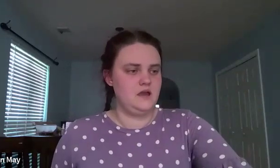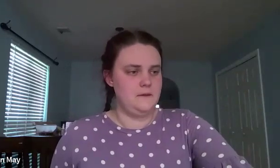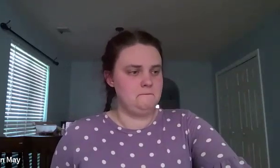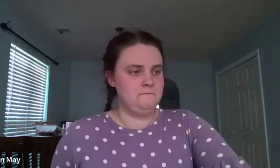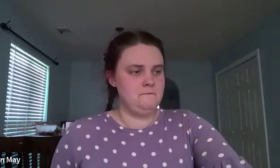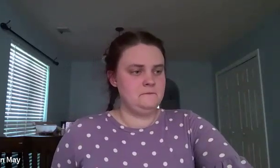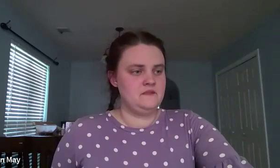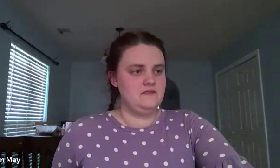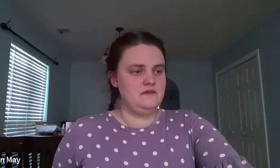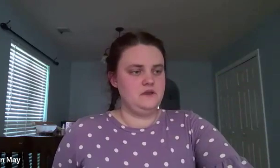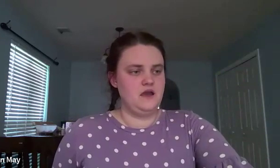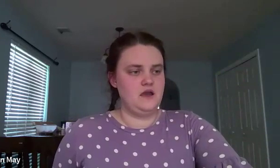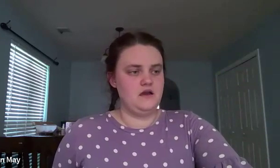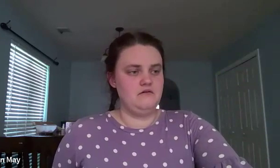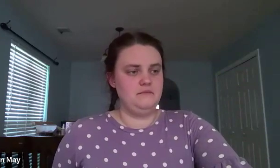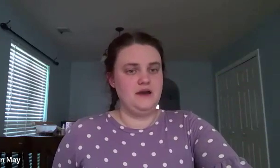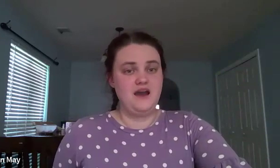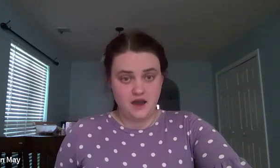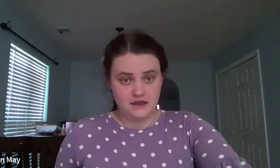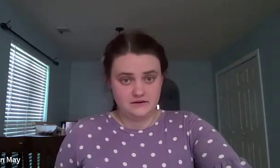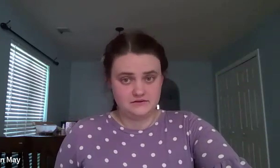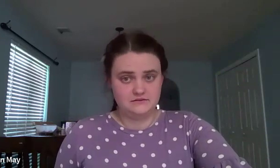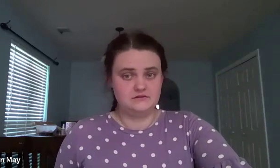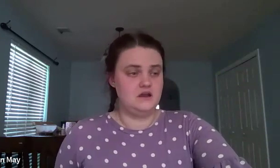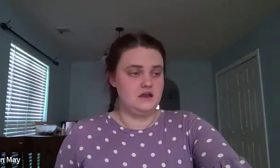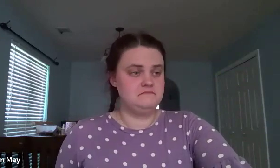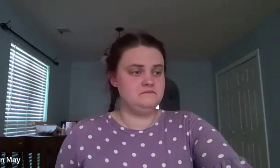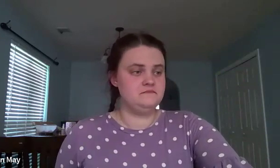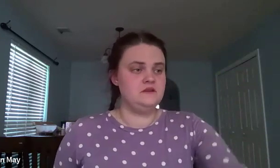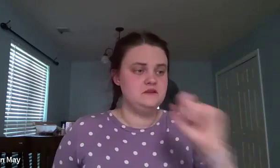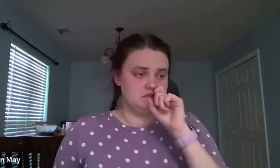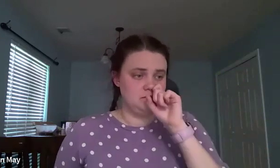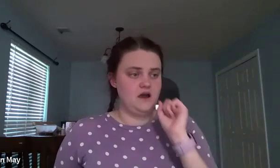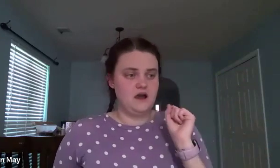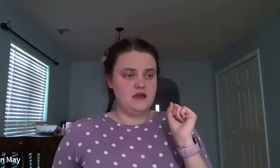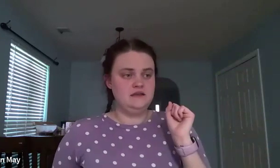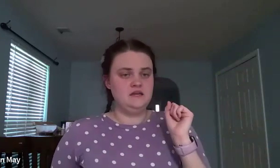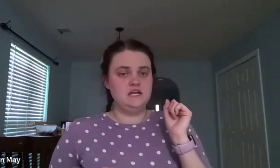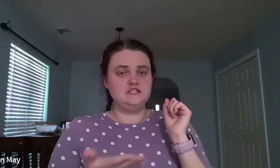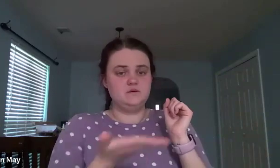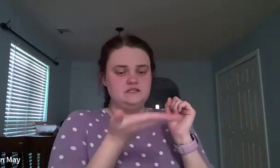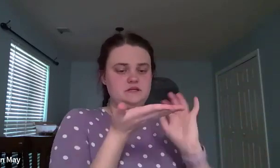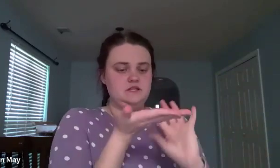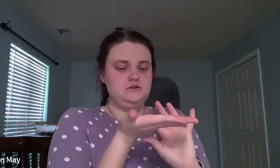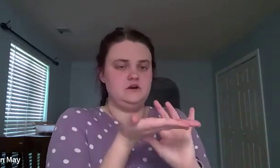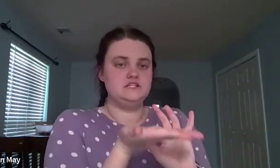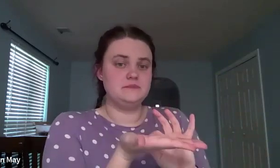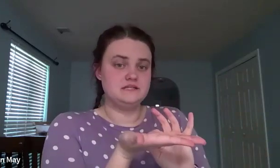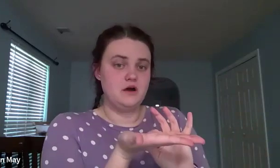Okay. Then we have pie. Okay. So pie is going to be your non-dominant is palm